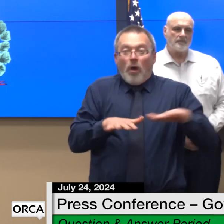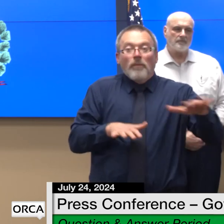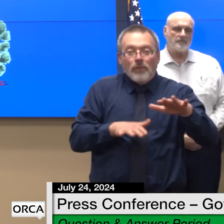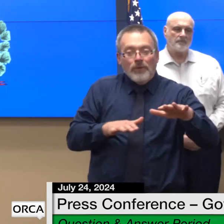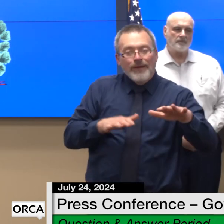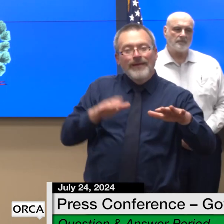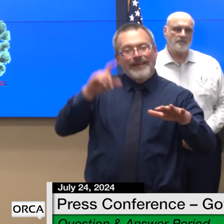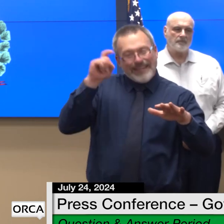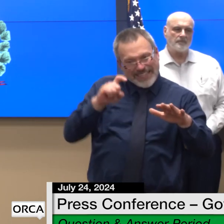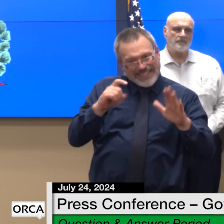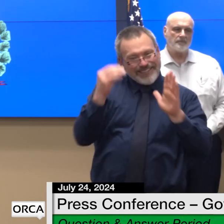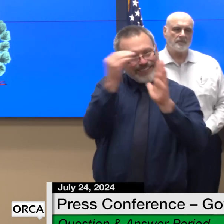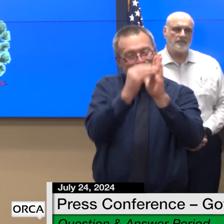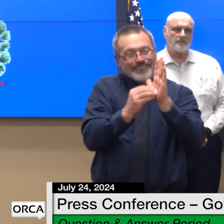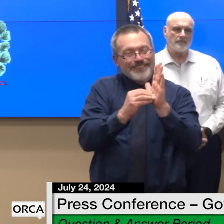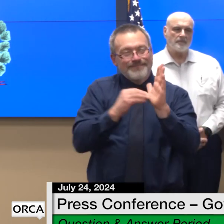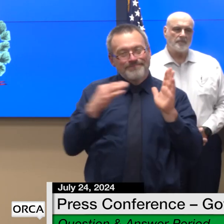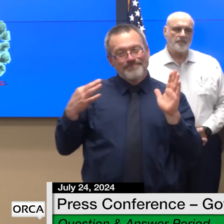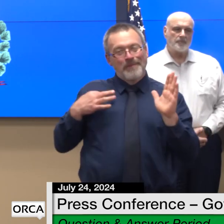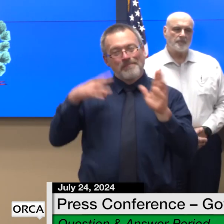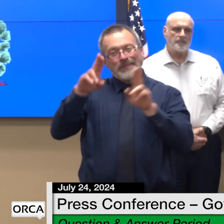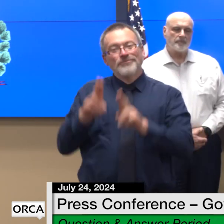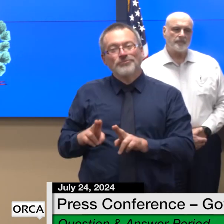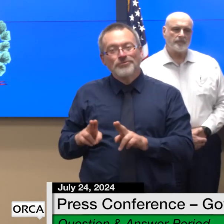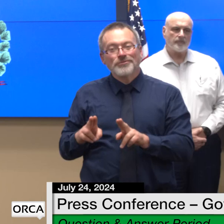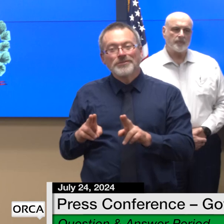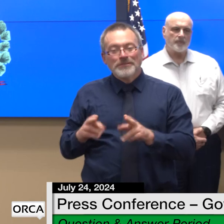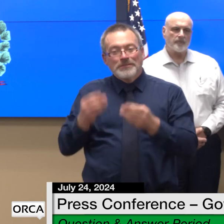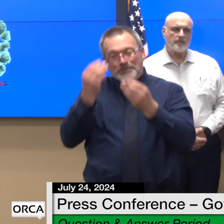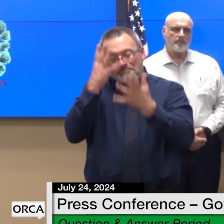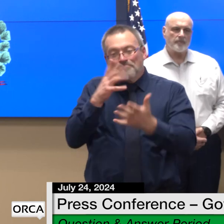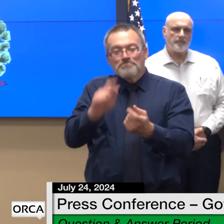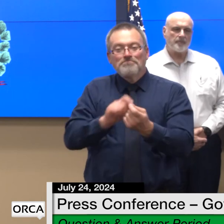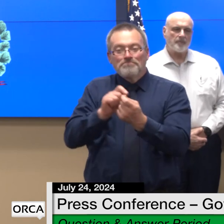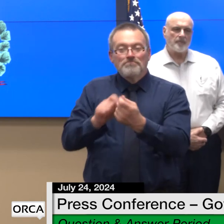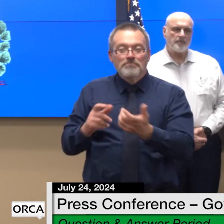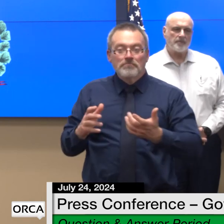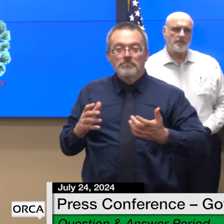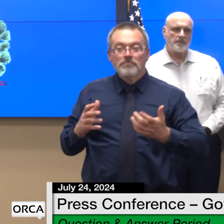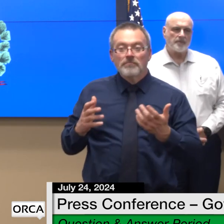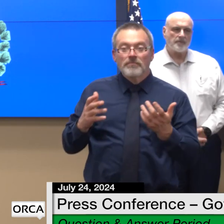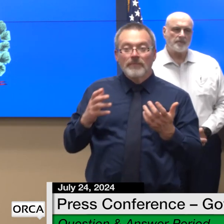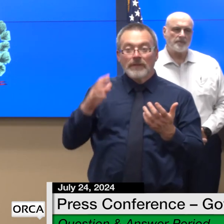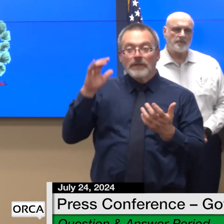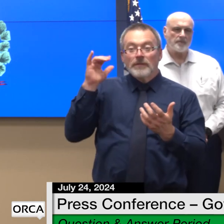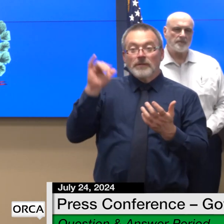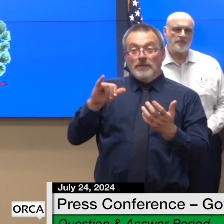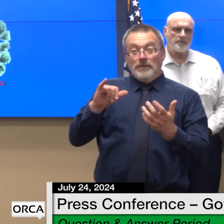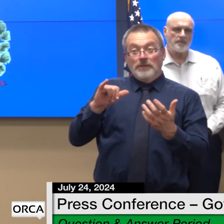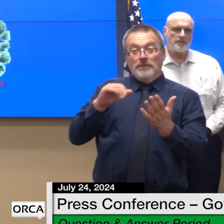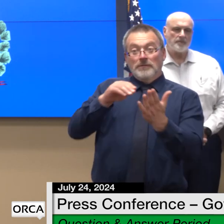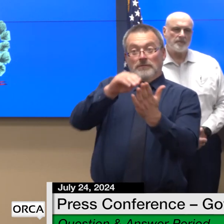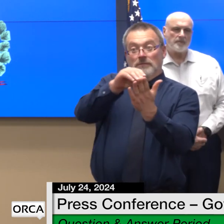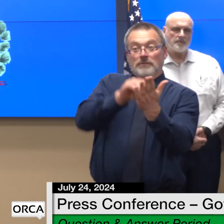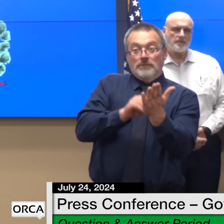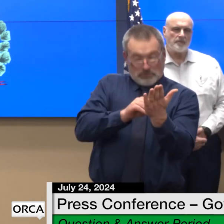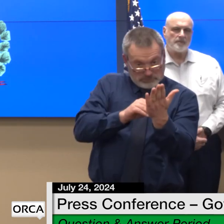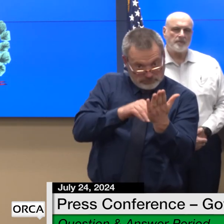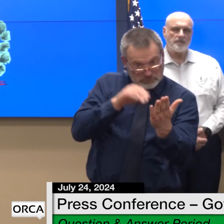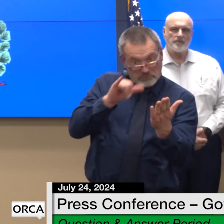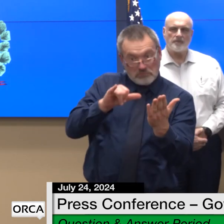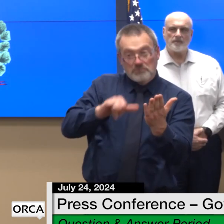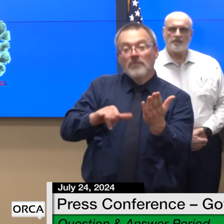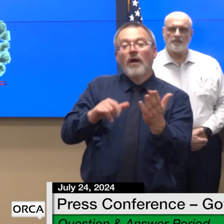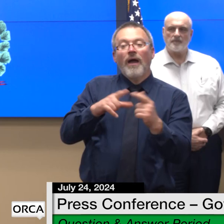and that puts one application on one property, and then FEMA will literally go to that property and ascertain what is the actual damage level.